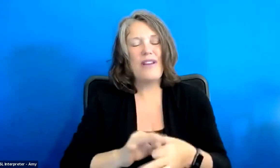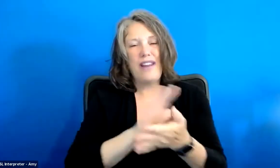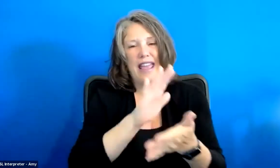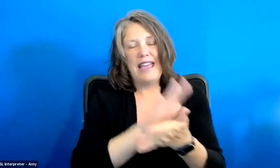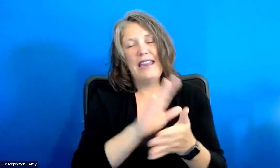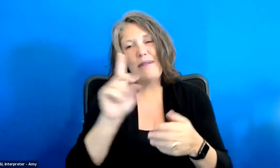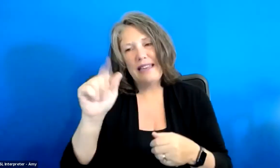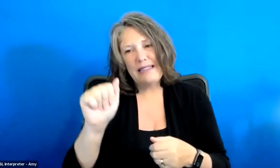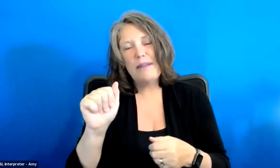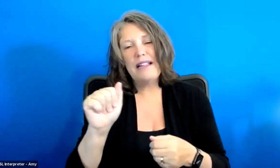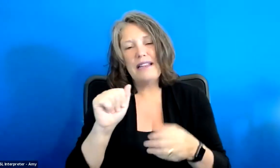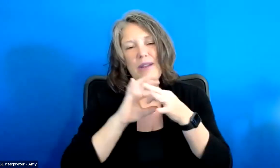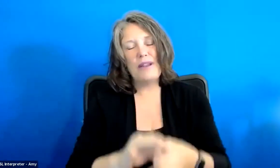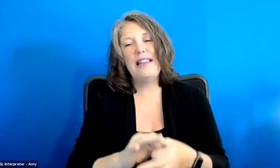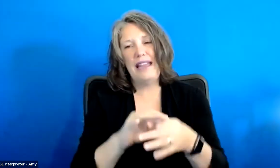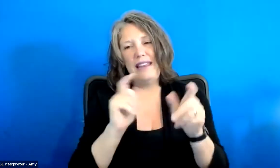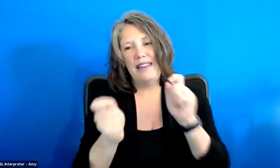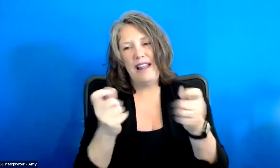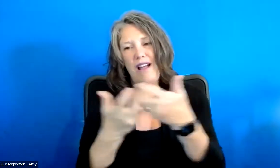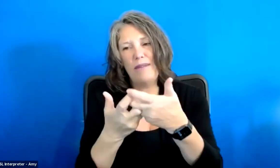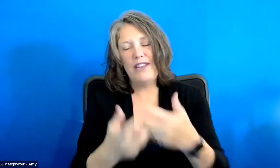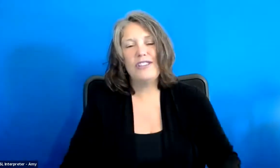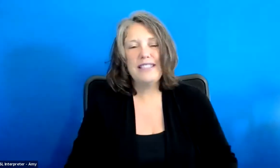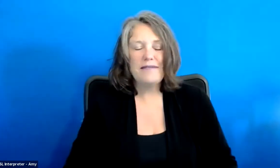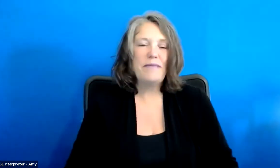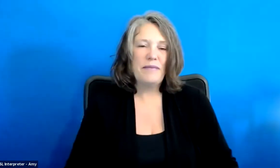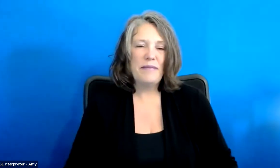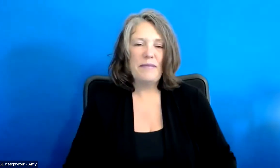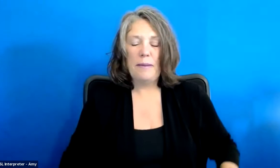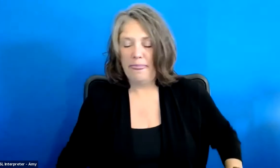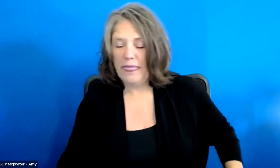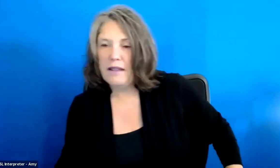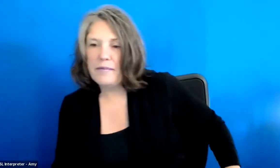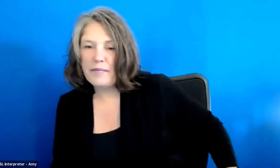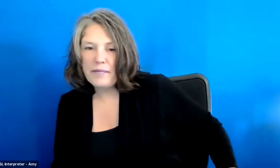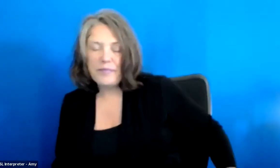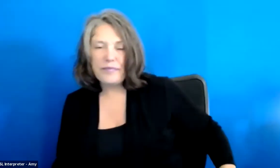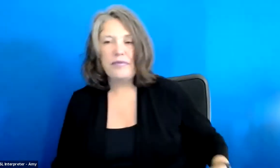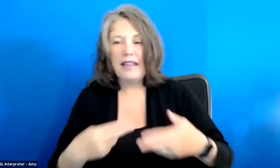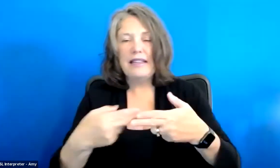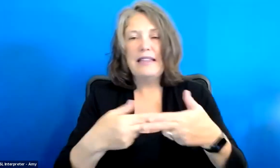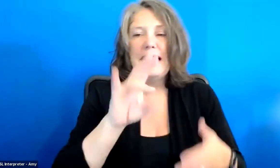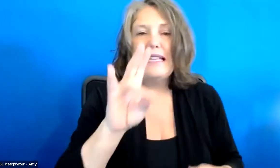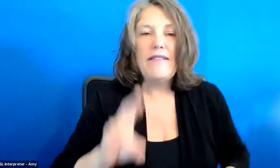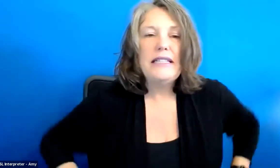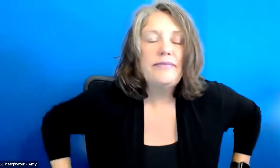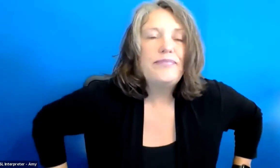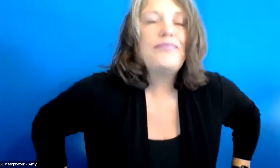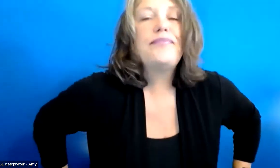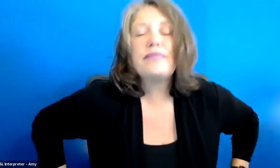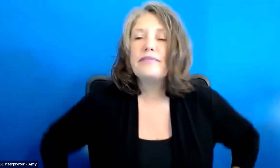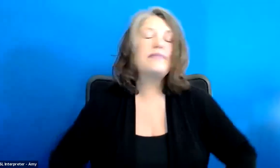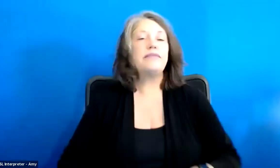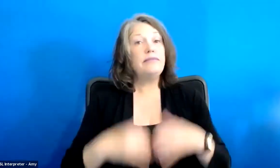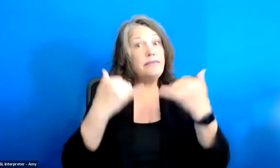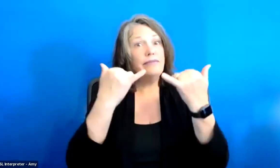academic disability-related accommodations. Slide 7. So here's